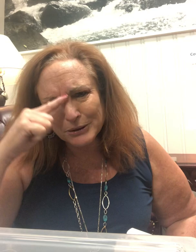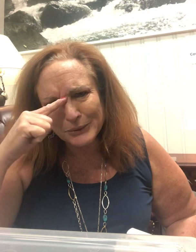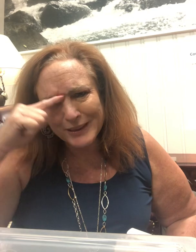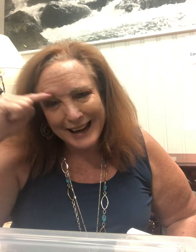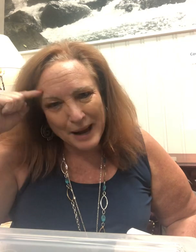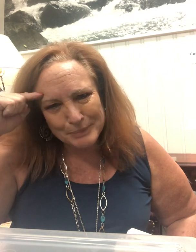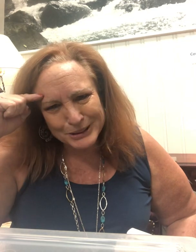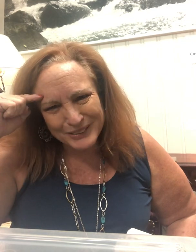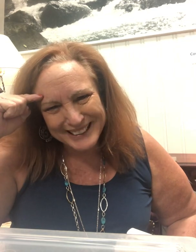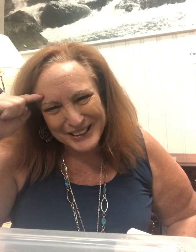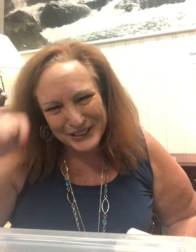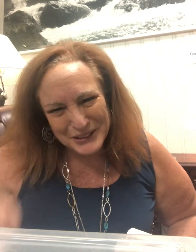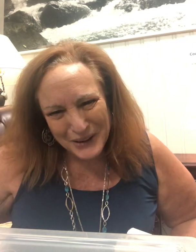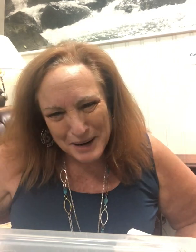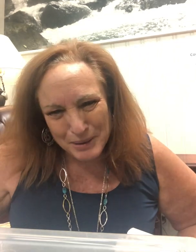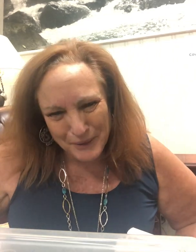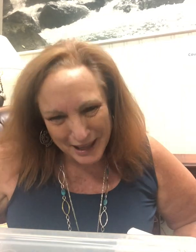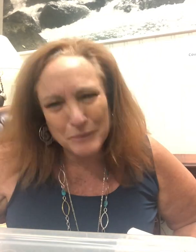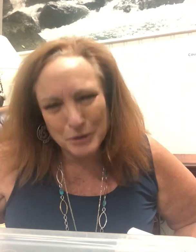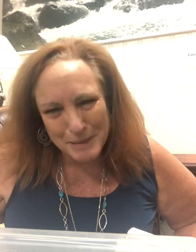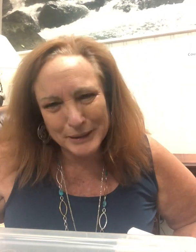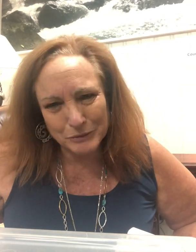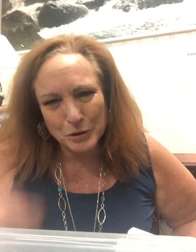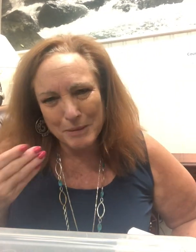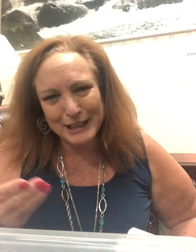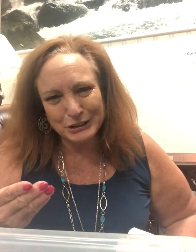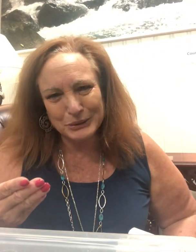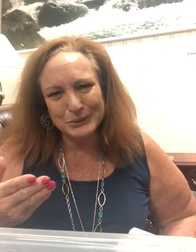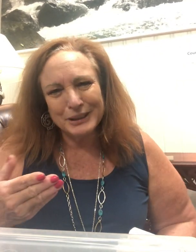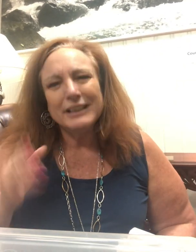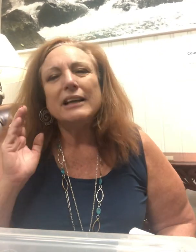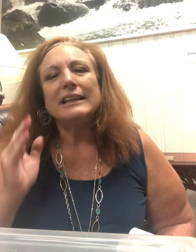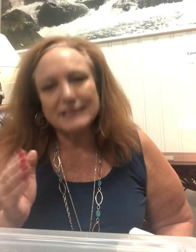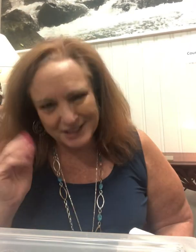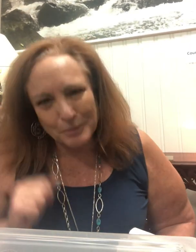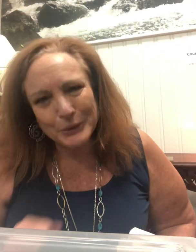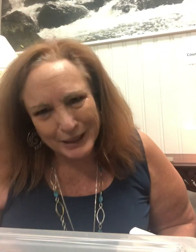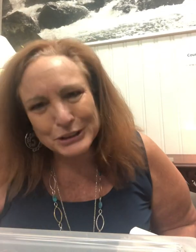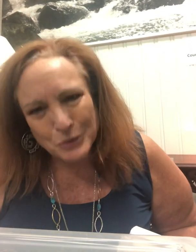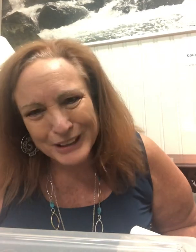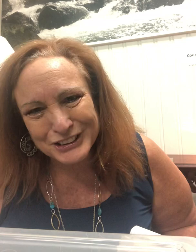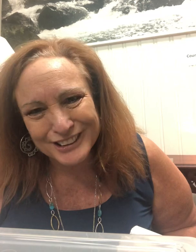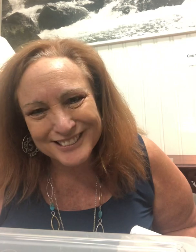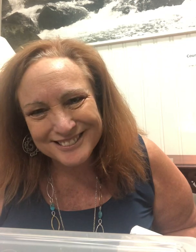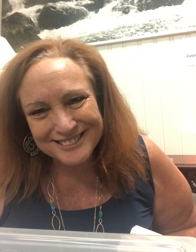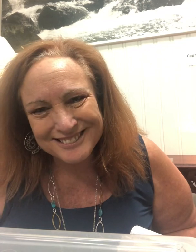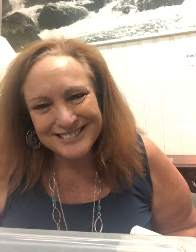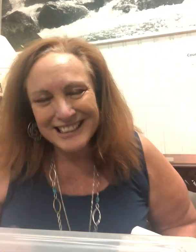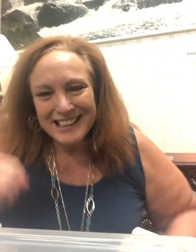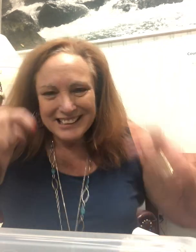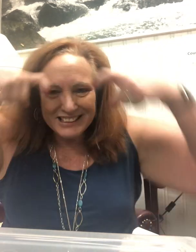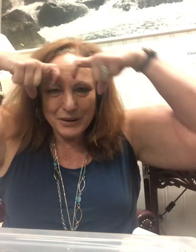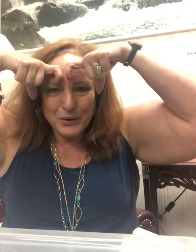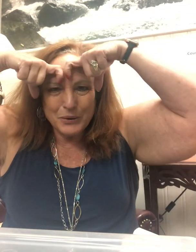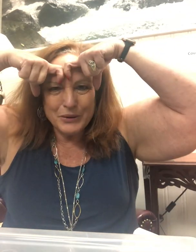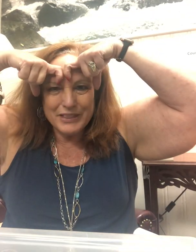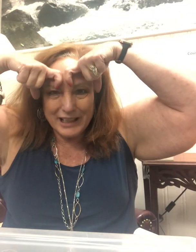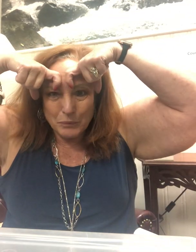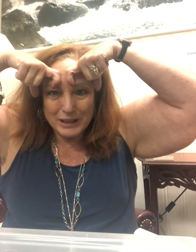that happens right there at your eyebrow. That'll remind you it's a WH question. So the ones